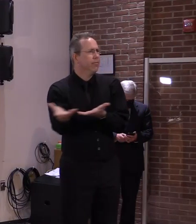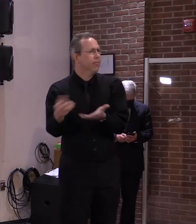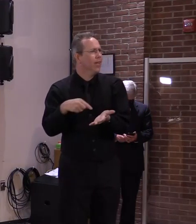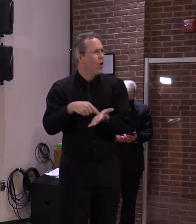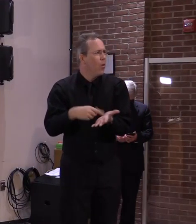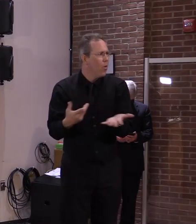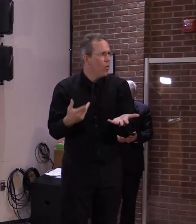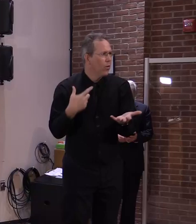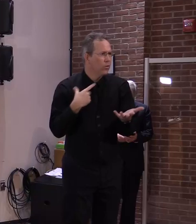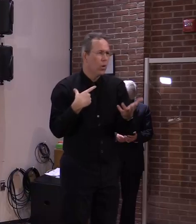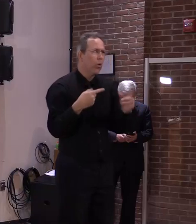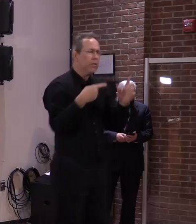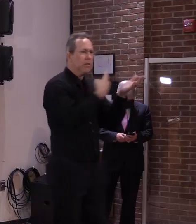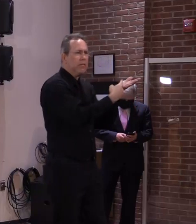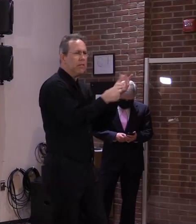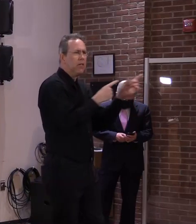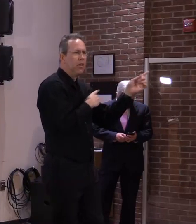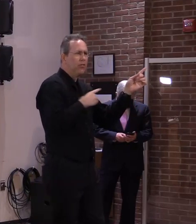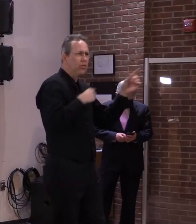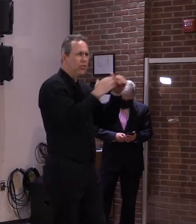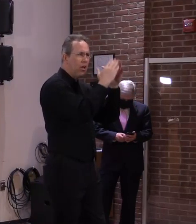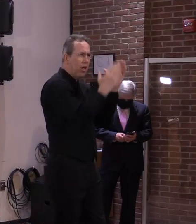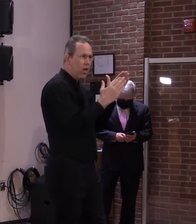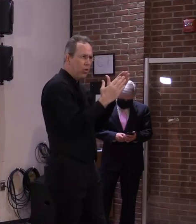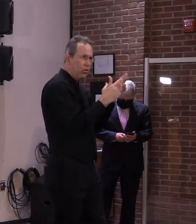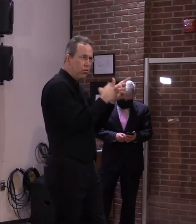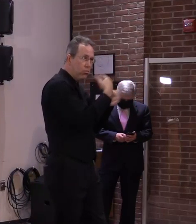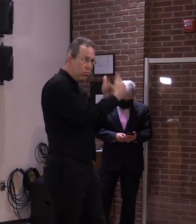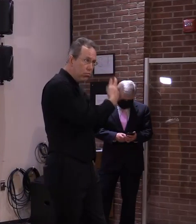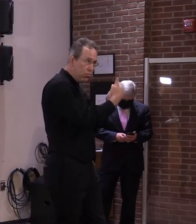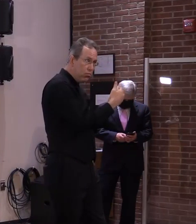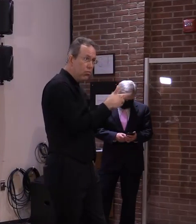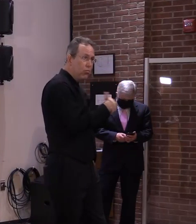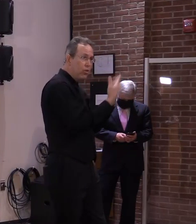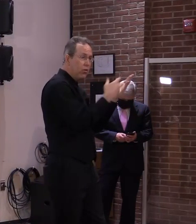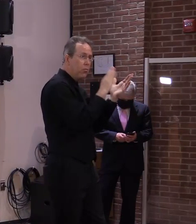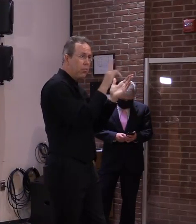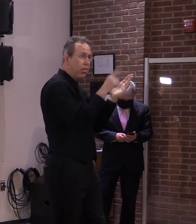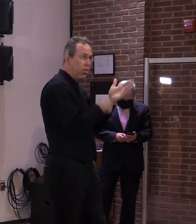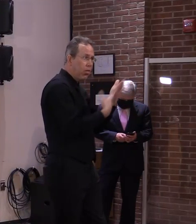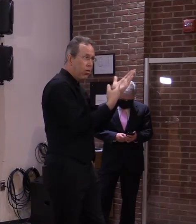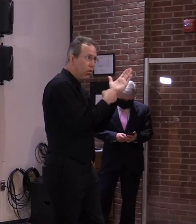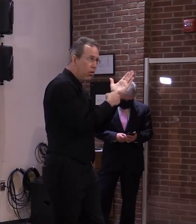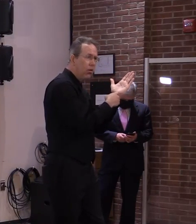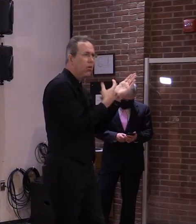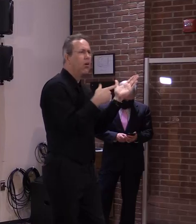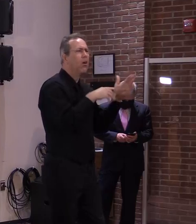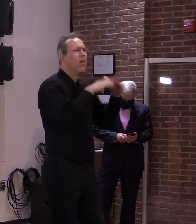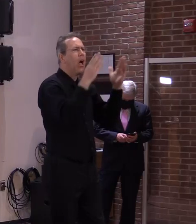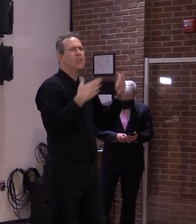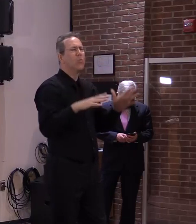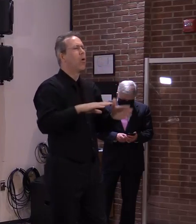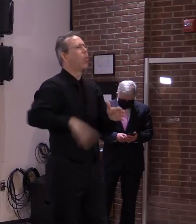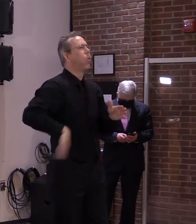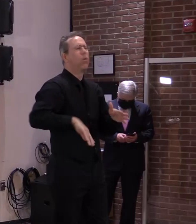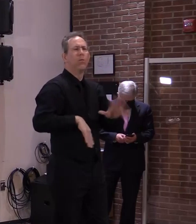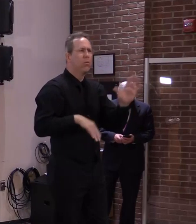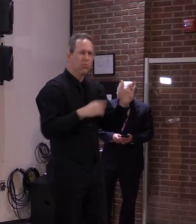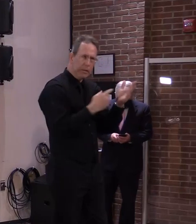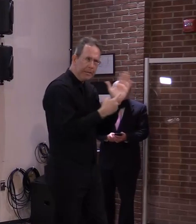the Speaker, for bringing this up, and because it's been ignored for far too long. We've seen the warning signs